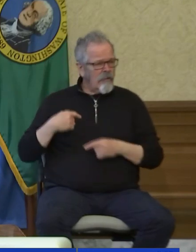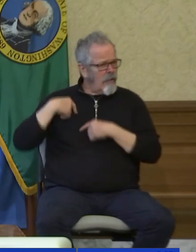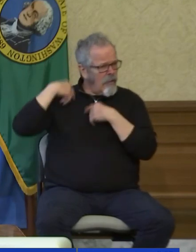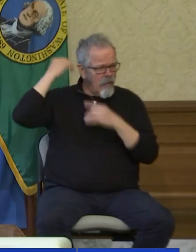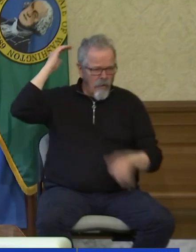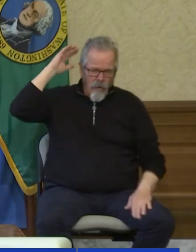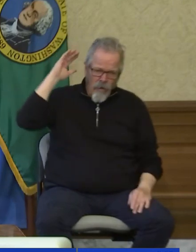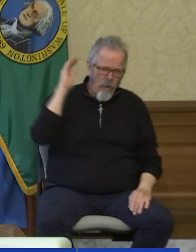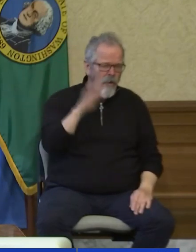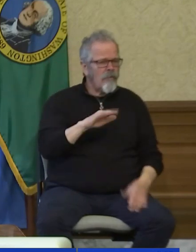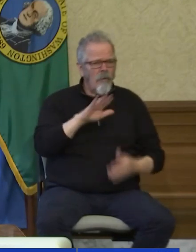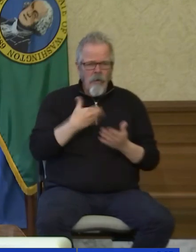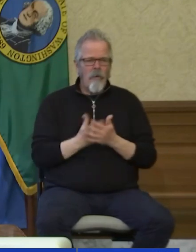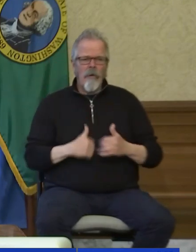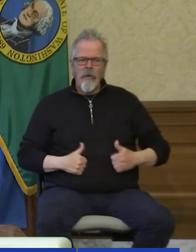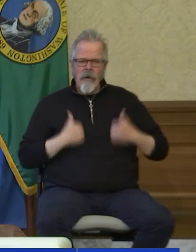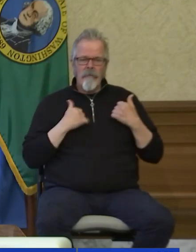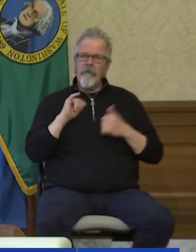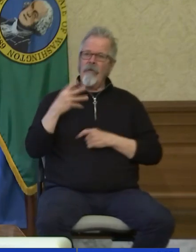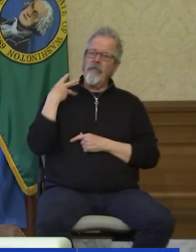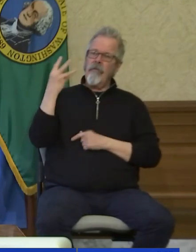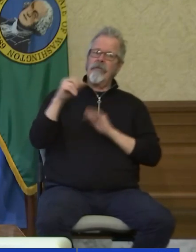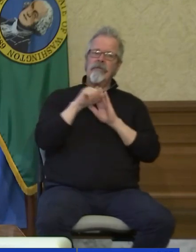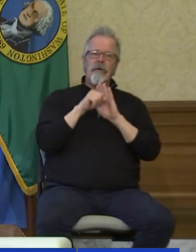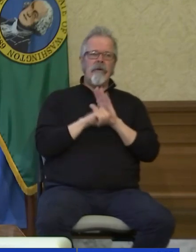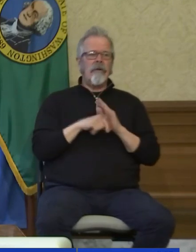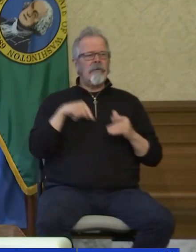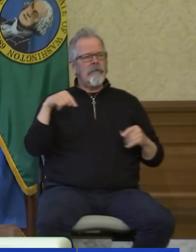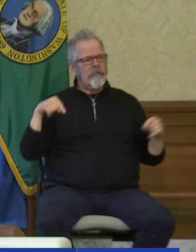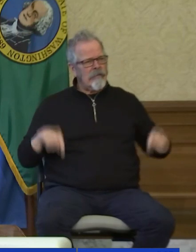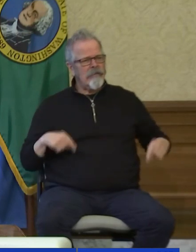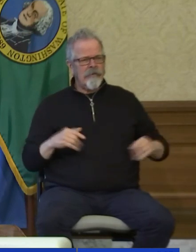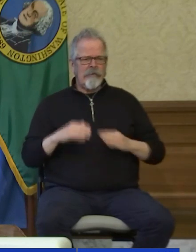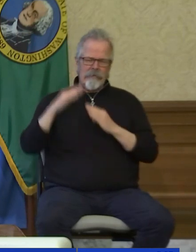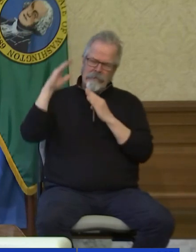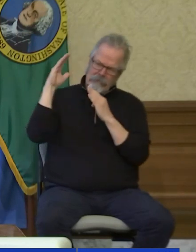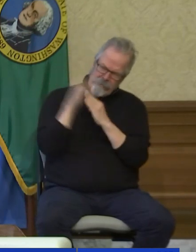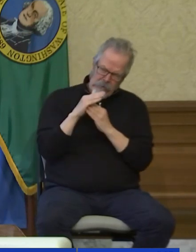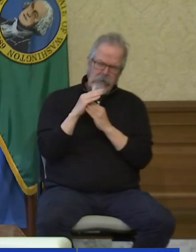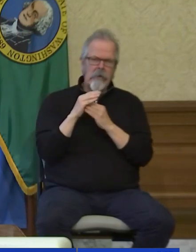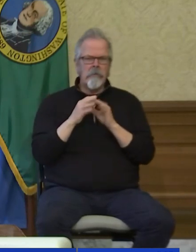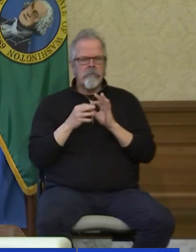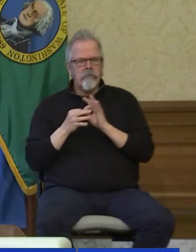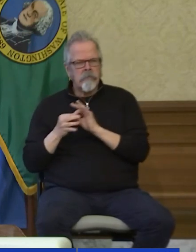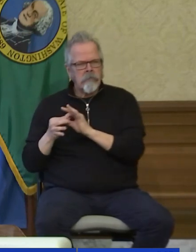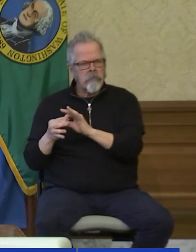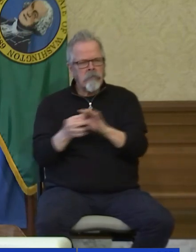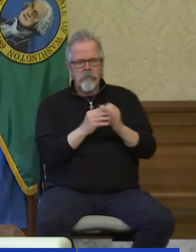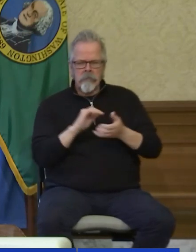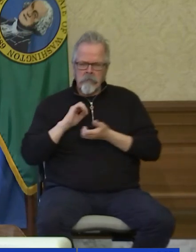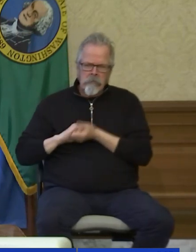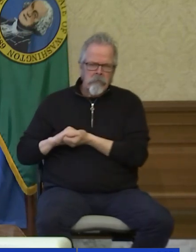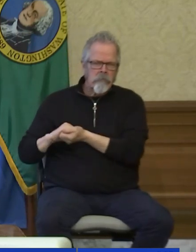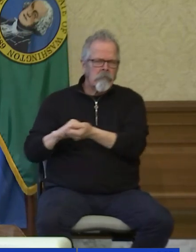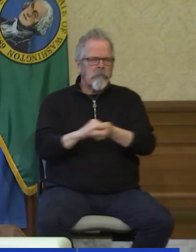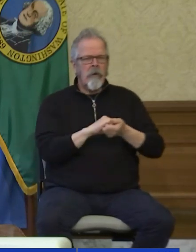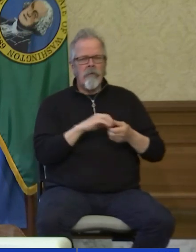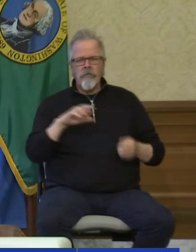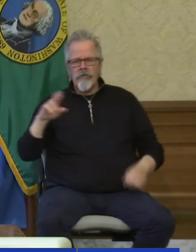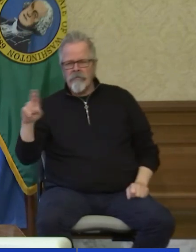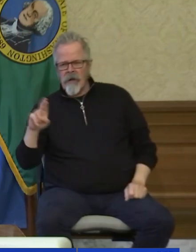Huge majorities are honoring this effort. We have not had to resort to legal action or